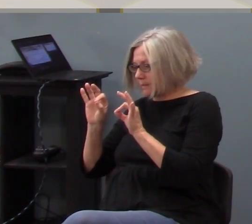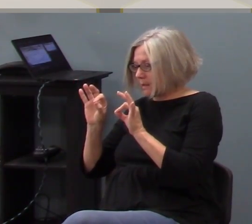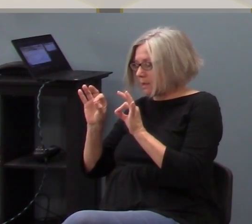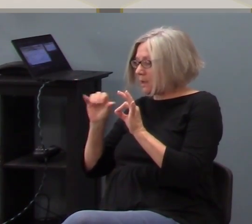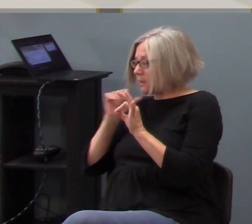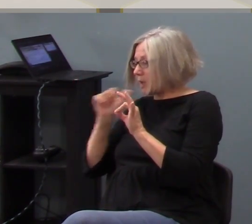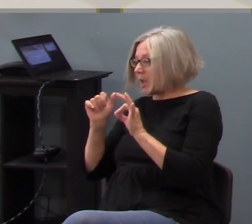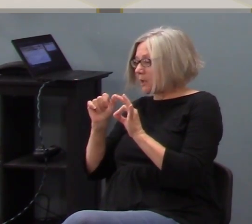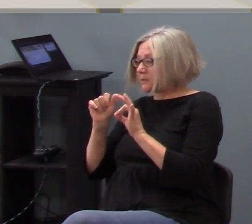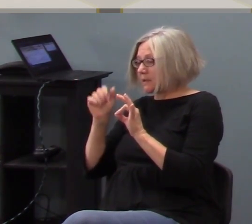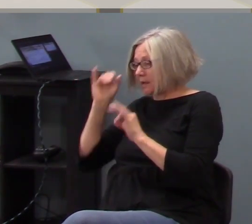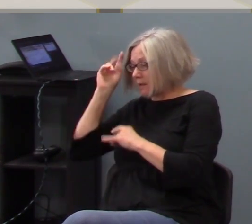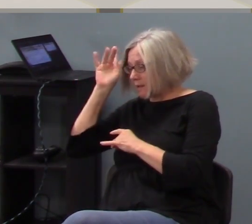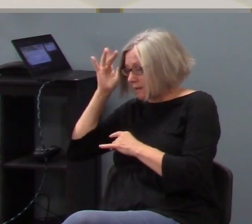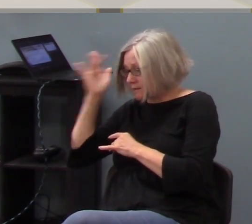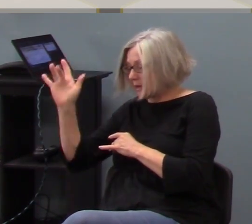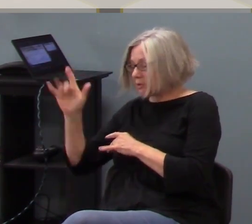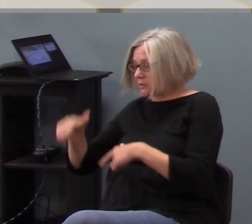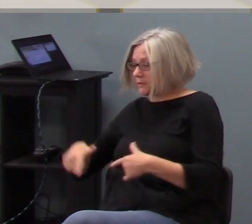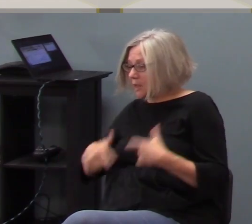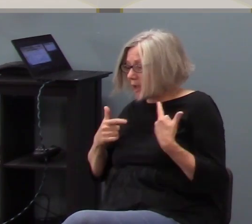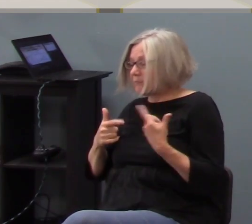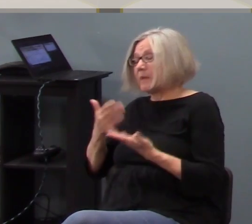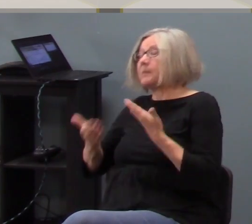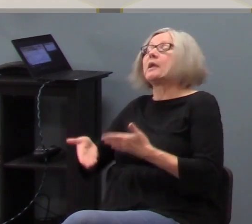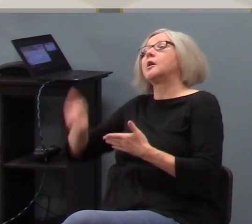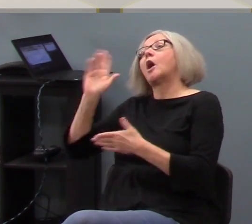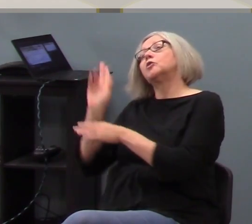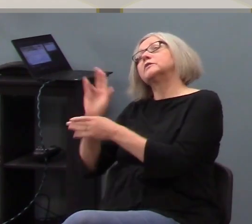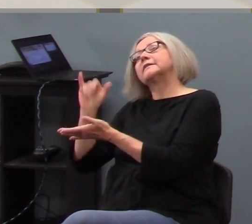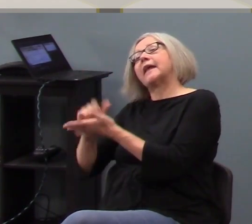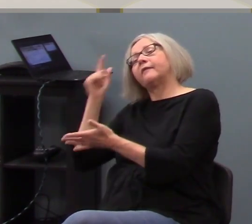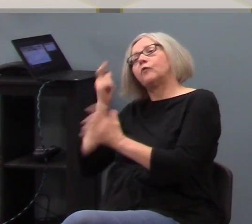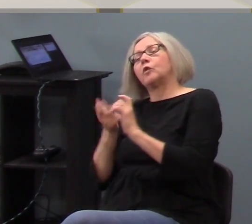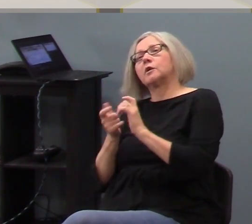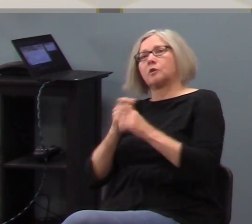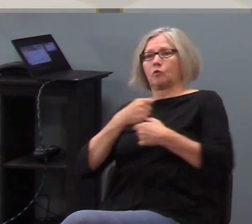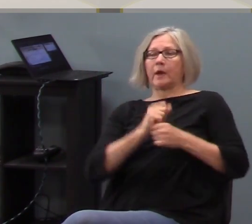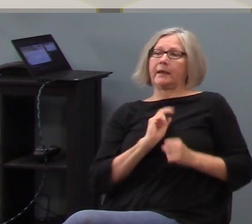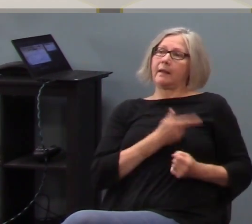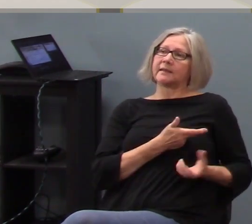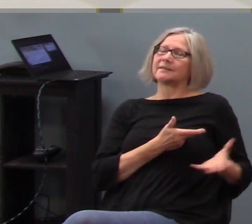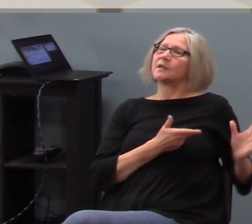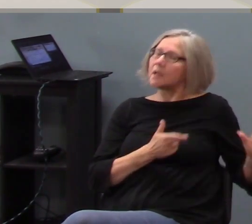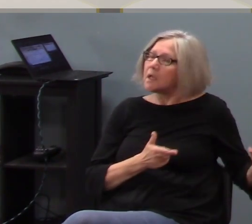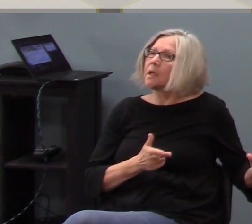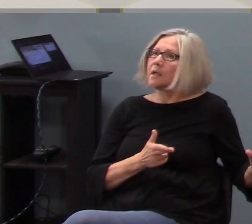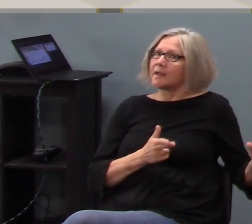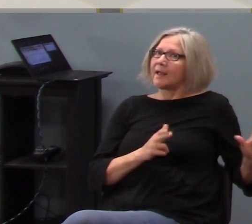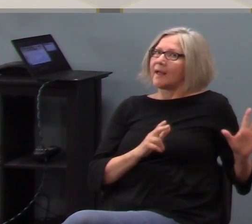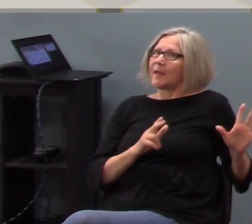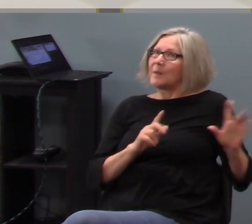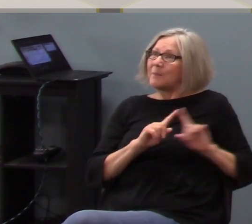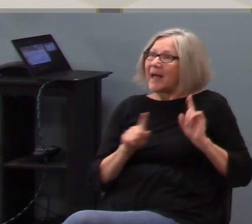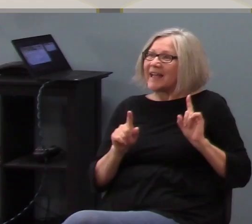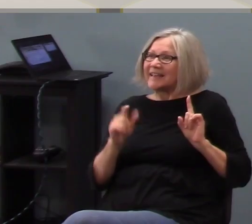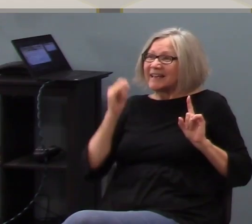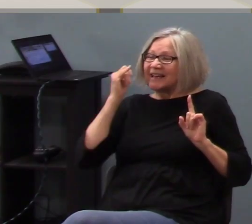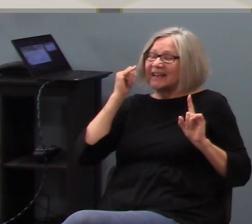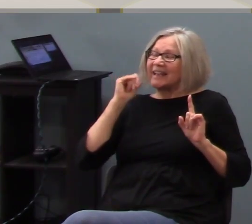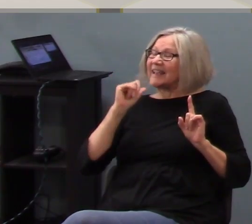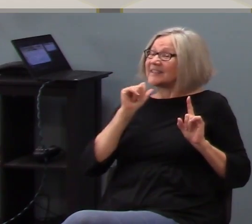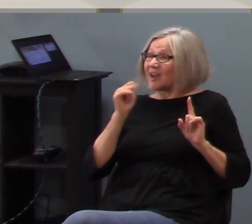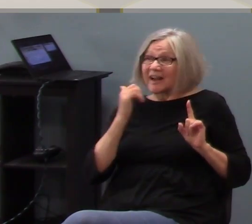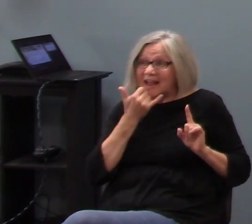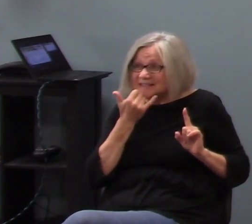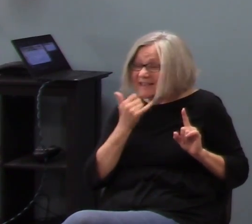that's the mechanism that God used to create us. Sure, but again, then it's not random and it's not Right. by accident.